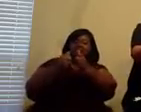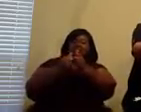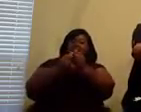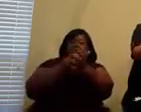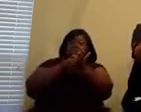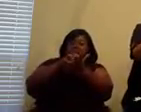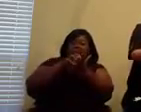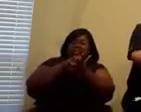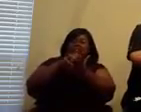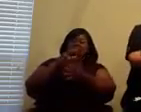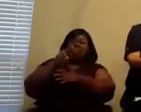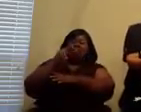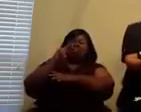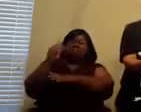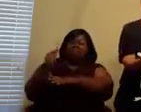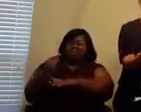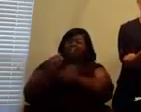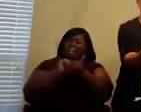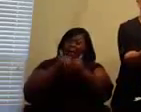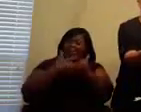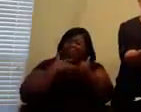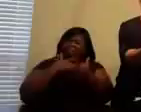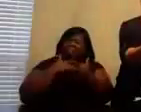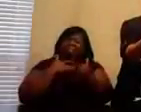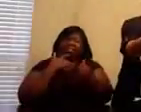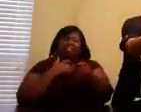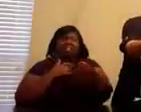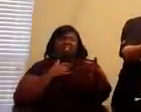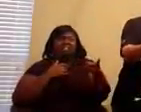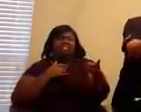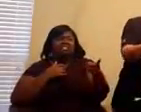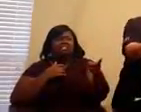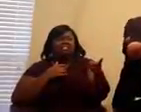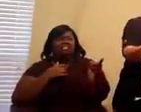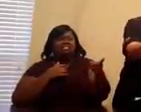the skin. Could you come validate this for me, Michelle?